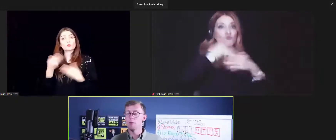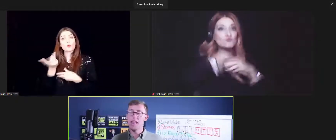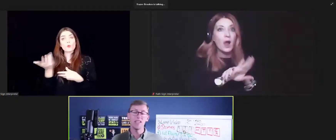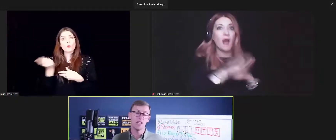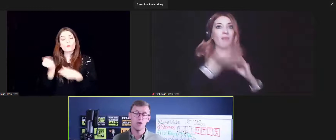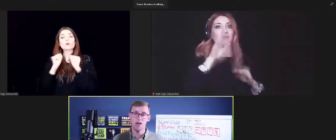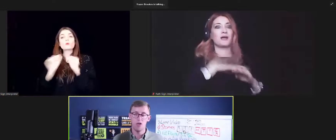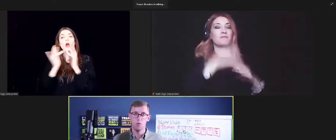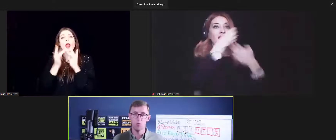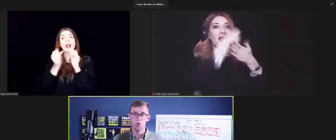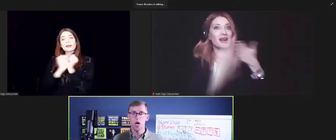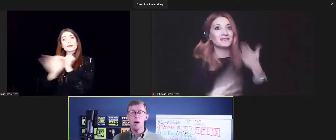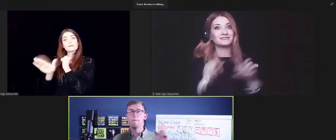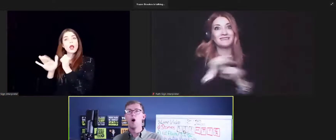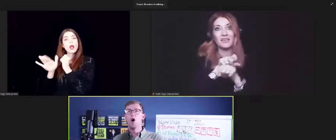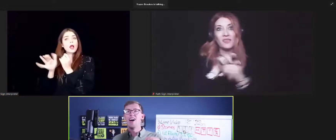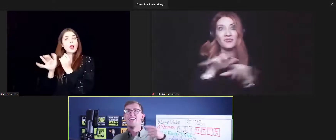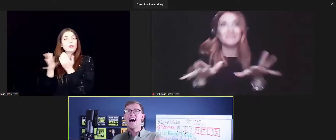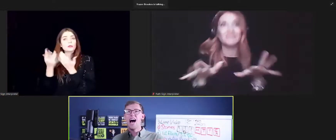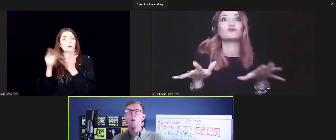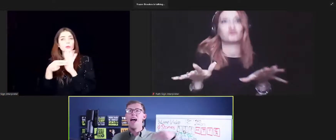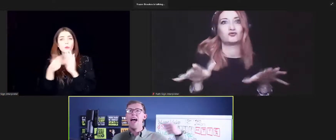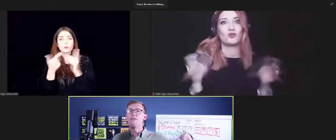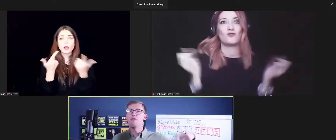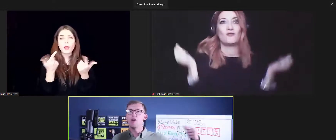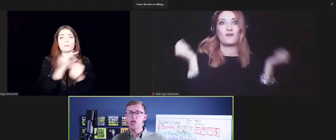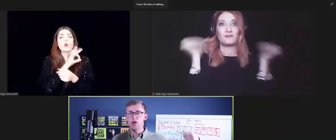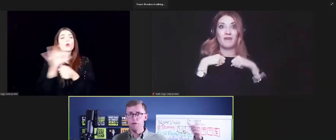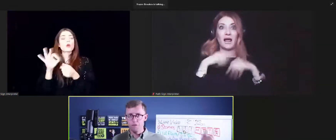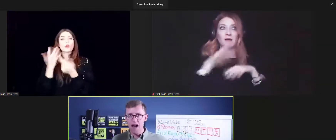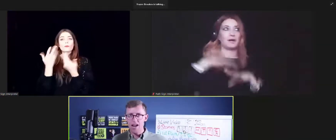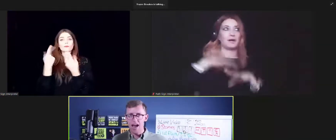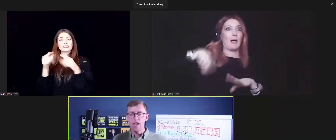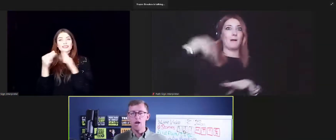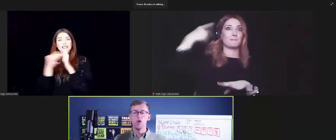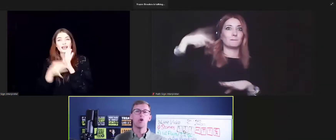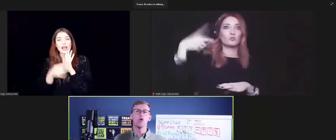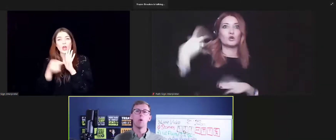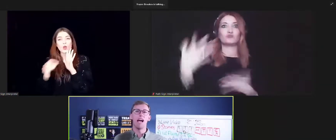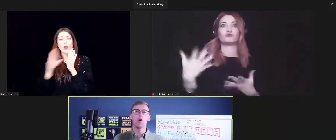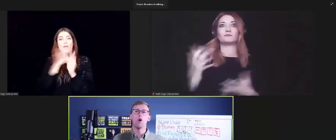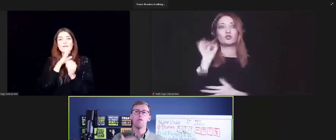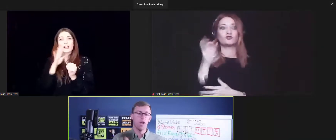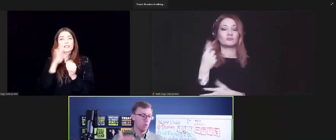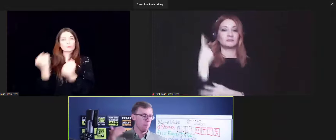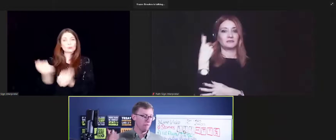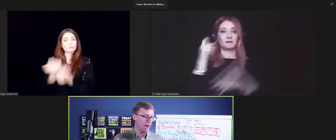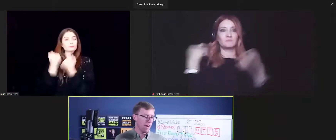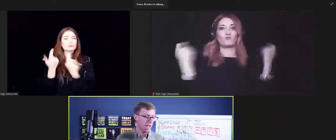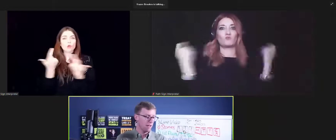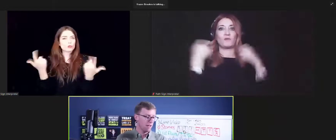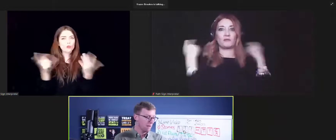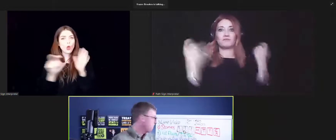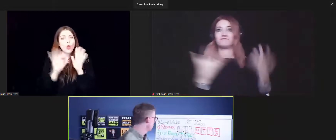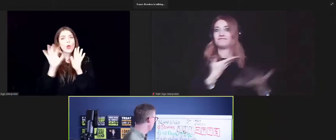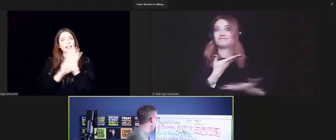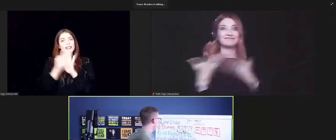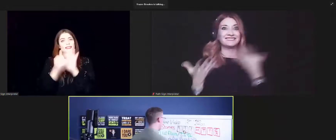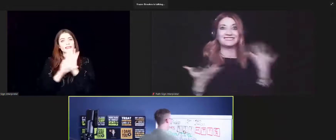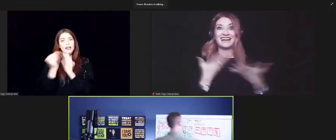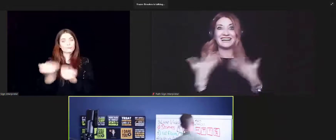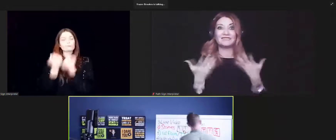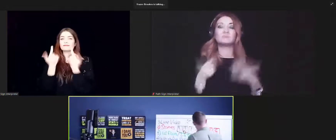Instagram unless they change their rules. But now, every single Friday, you can do what I call Follow-Up Friday,